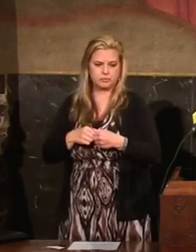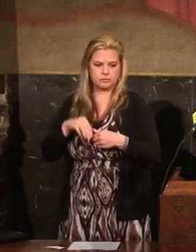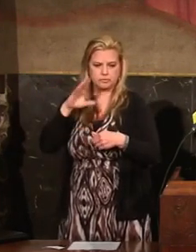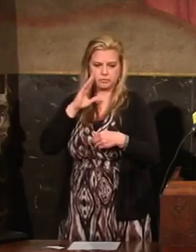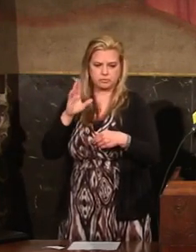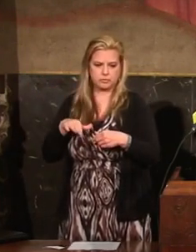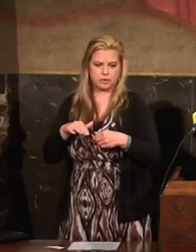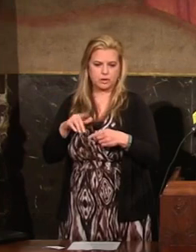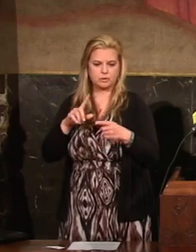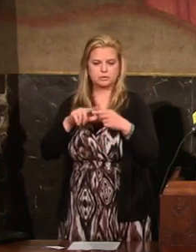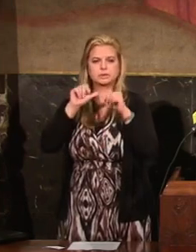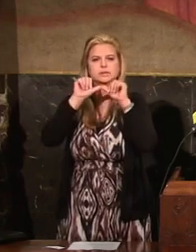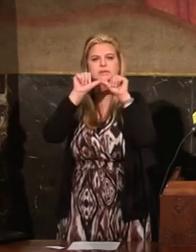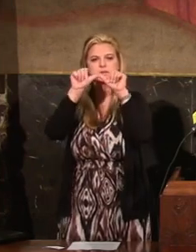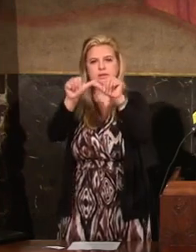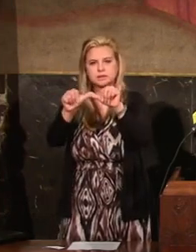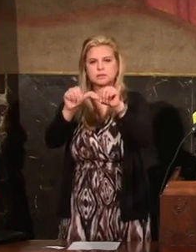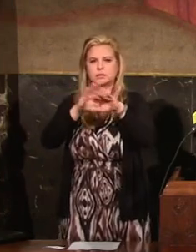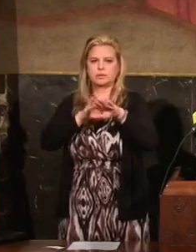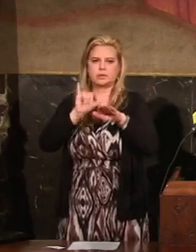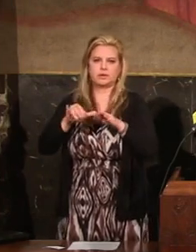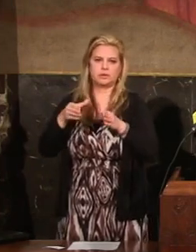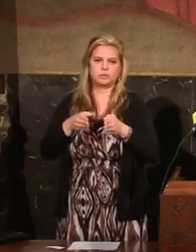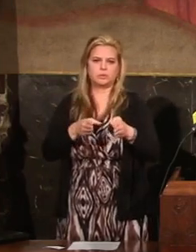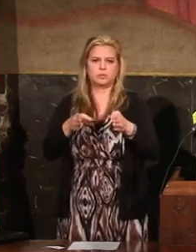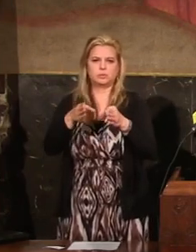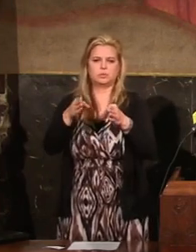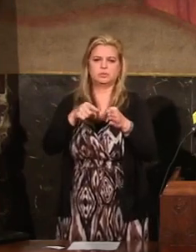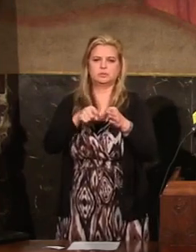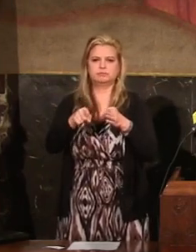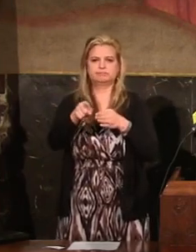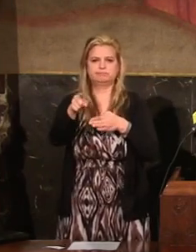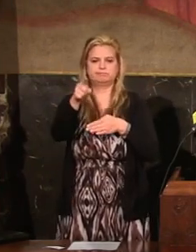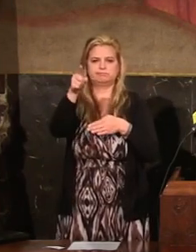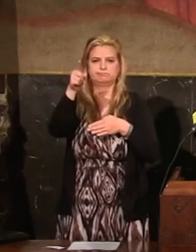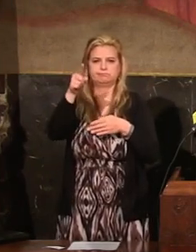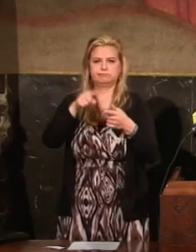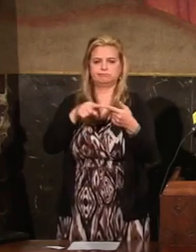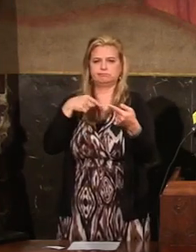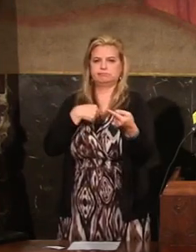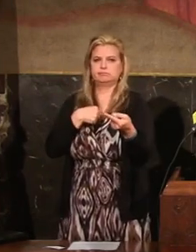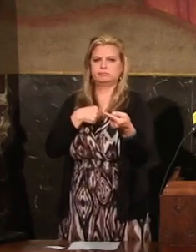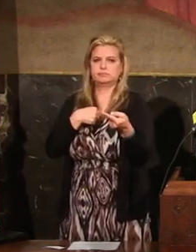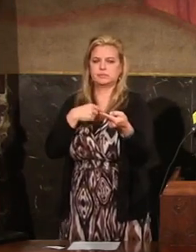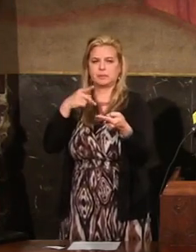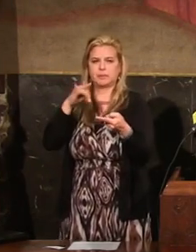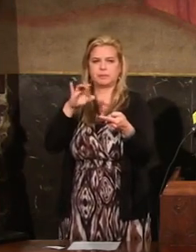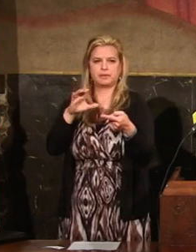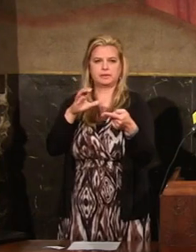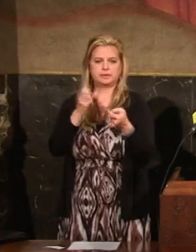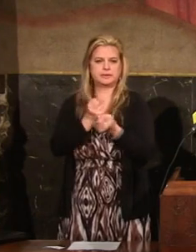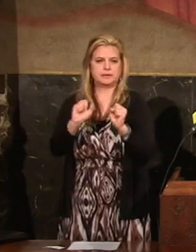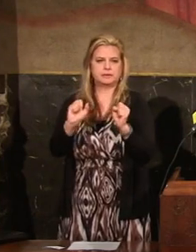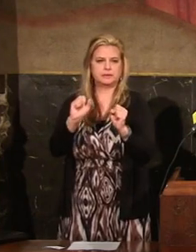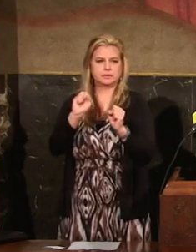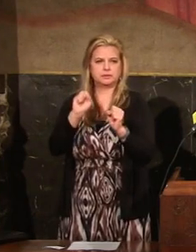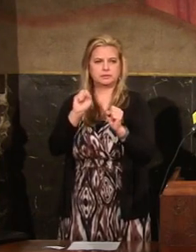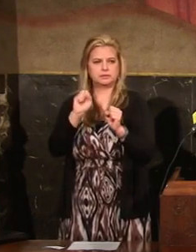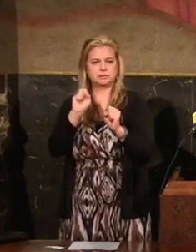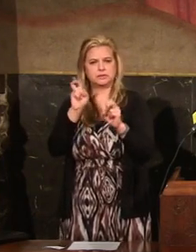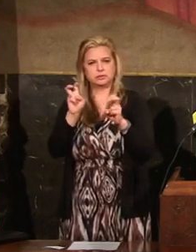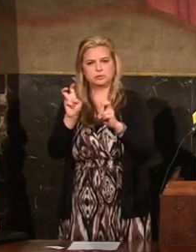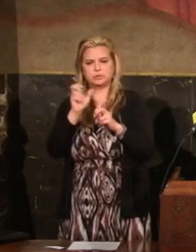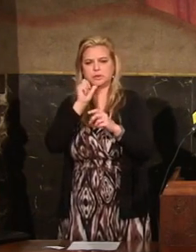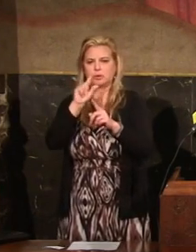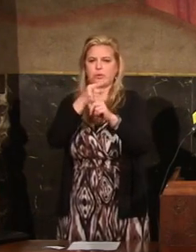know, to continue on that road is to me, a public safety issue for not only our employees,